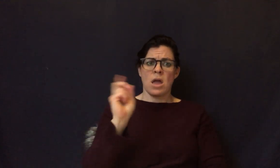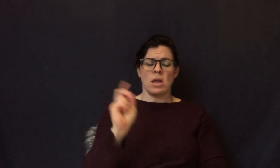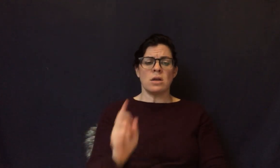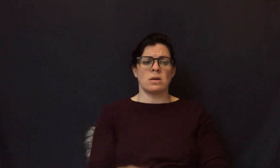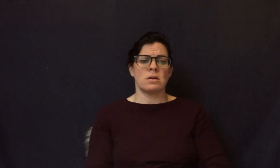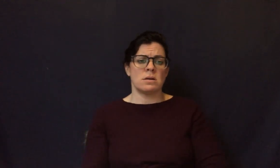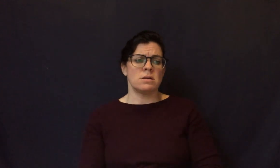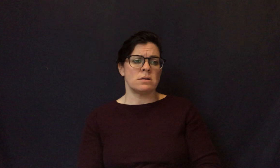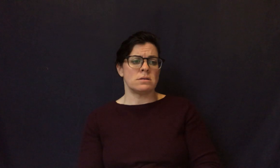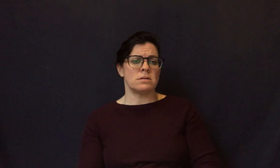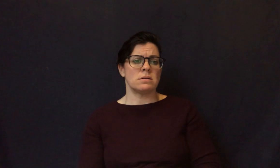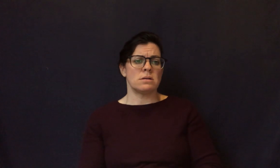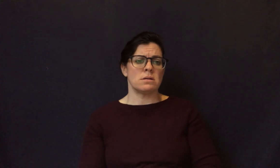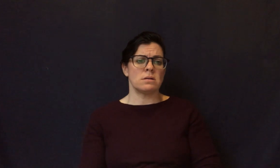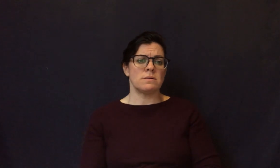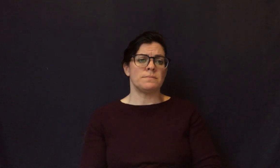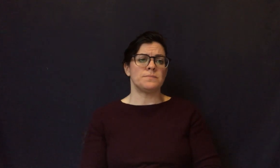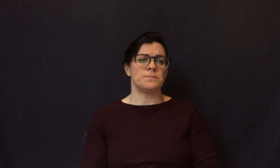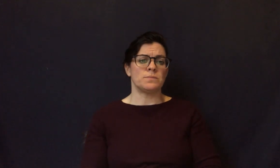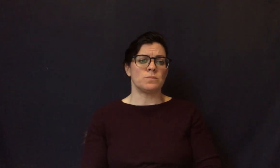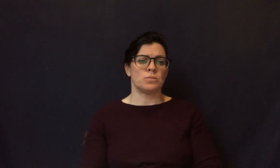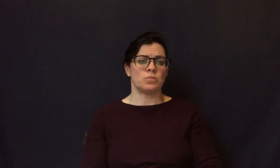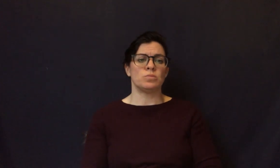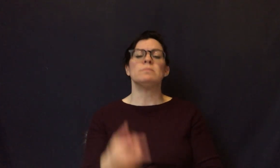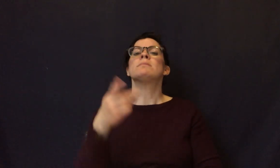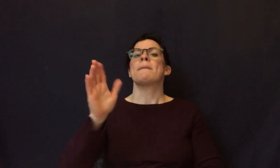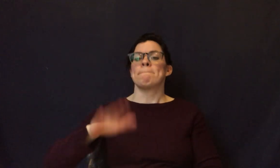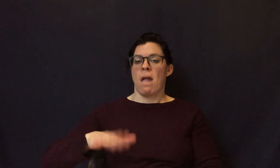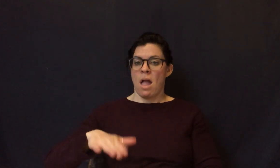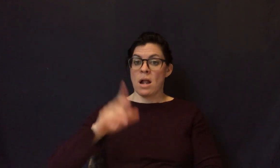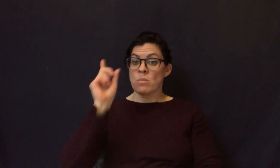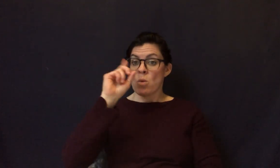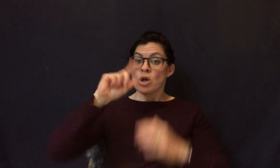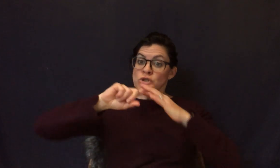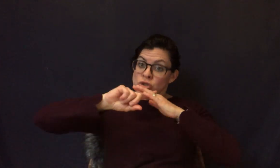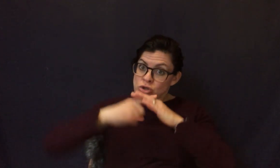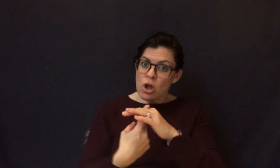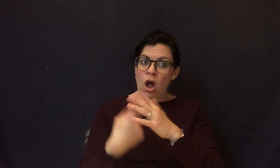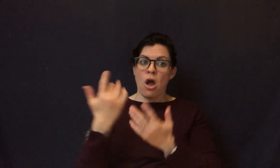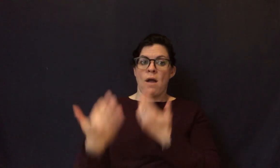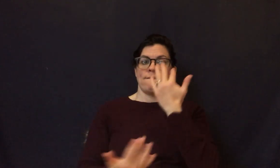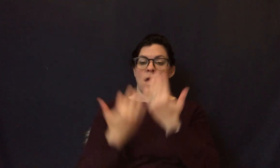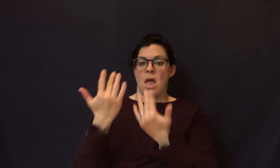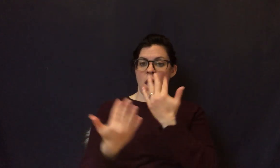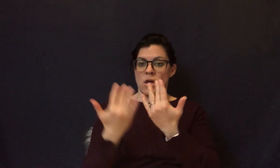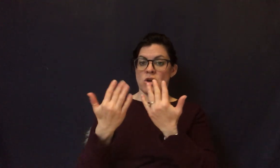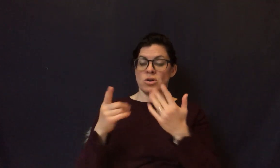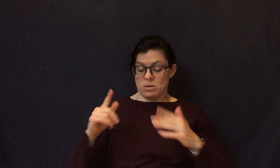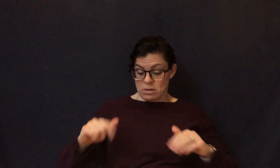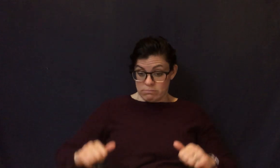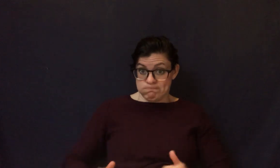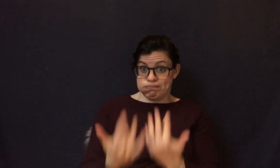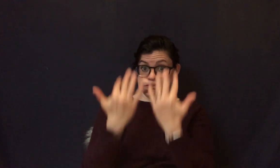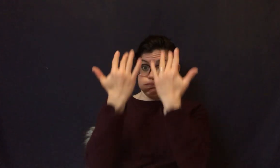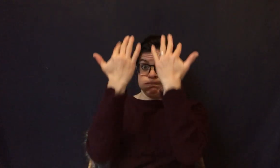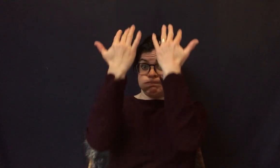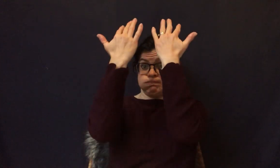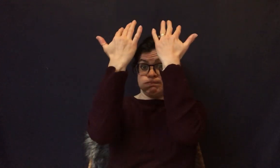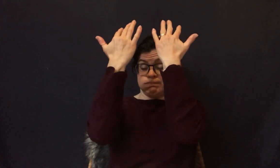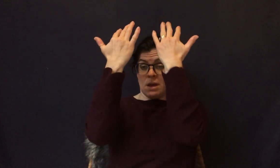the lower part of the fire. Because you want to cover the lower part of the fire. First of all, that's where the fuel is. And You want to cover where it's